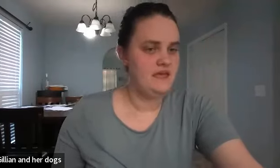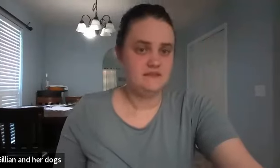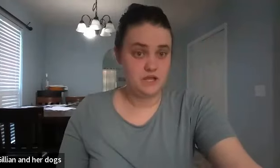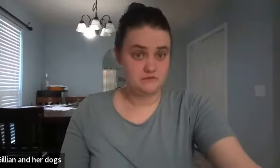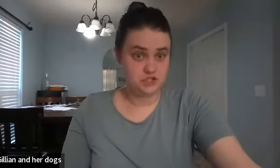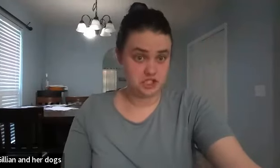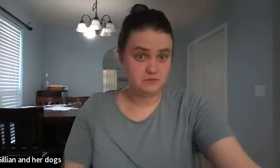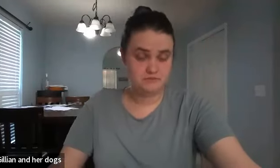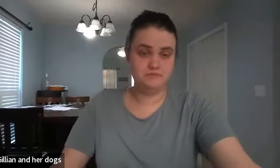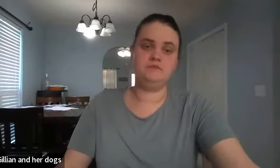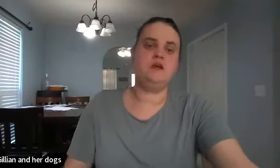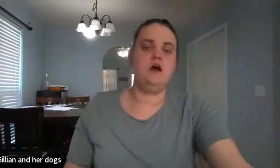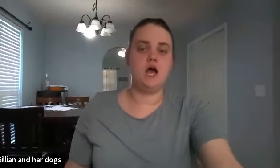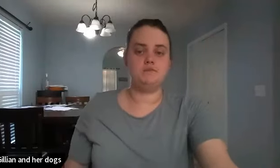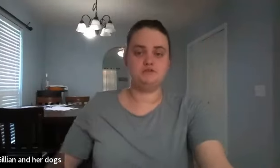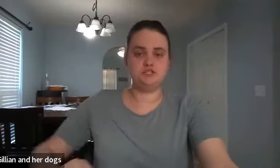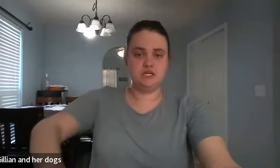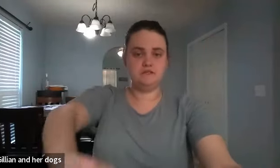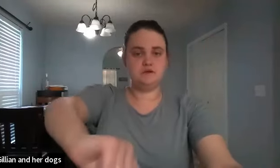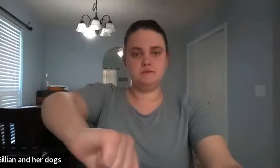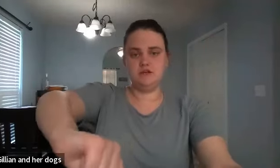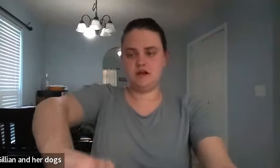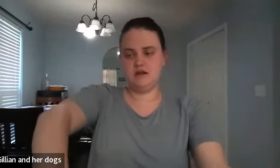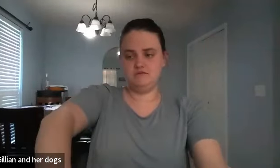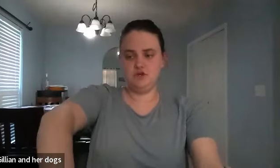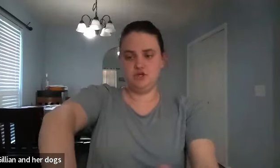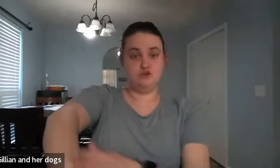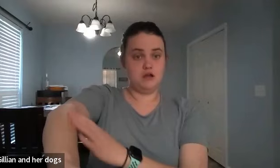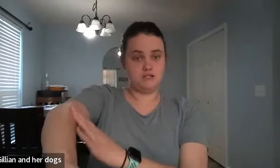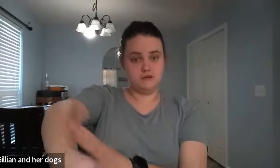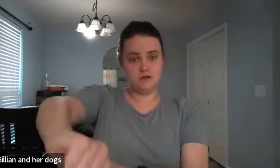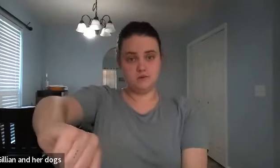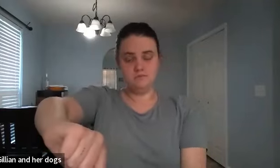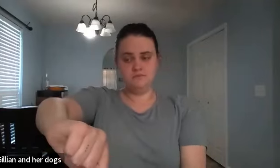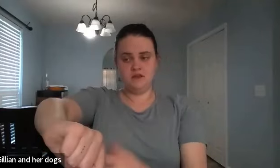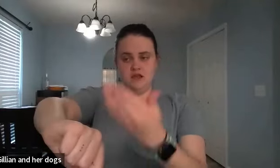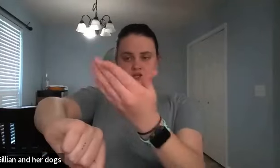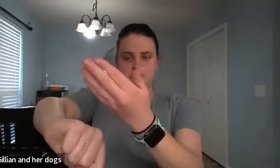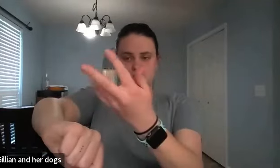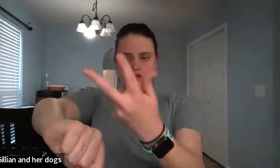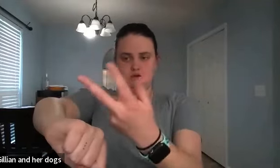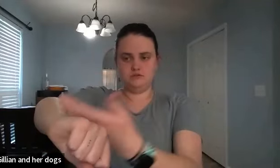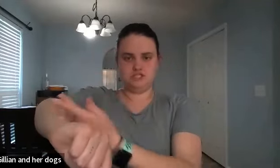Then we have sheep. So sheep is going to be, you're going to have your non-dominant arm and you're going to go